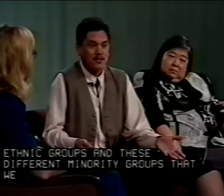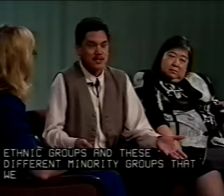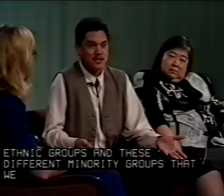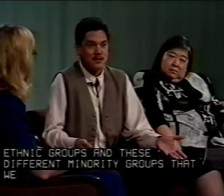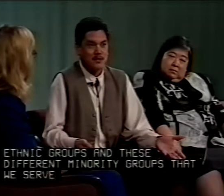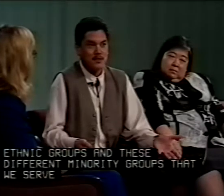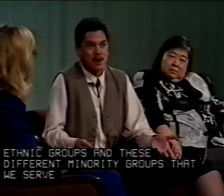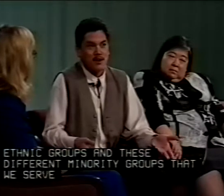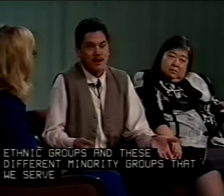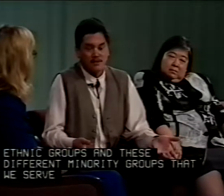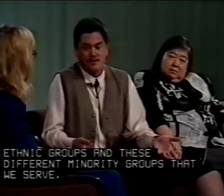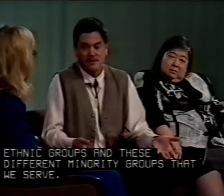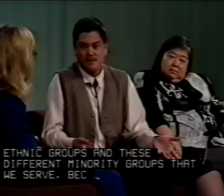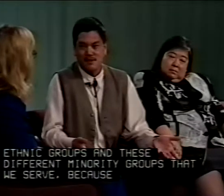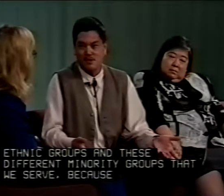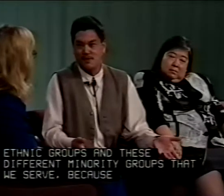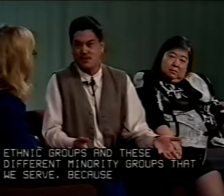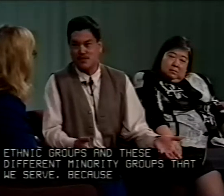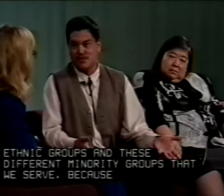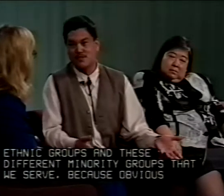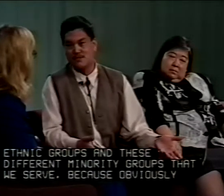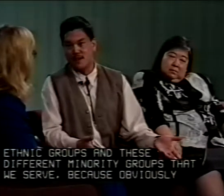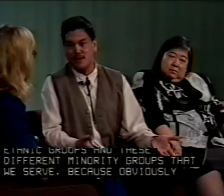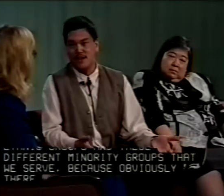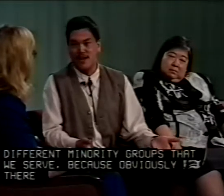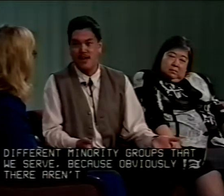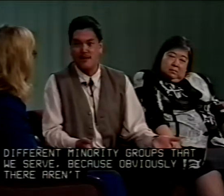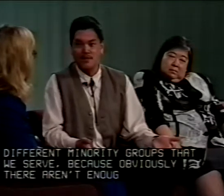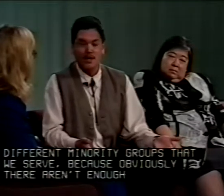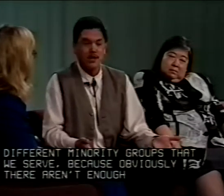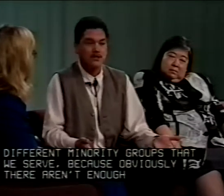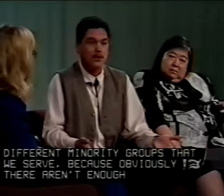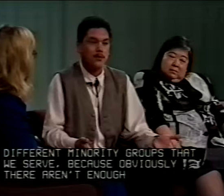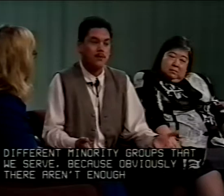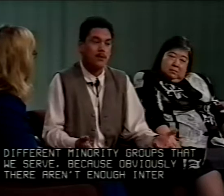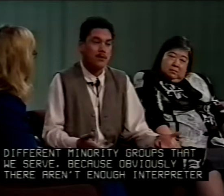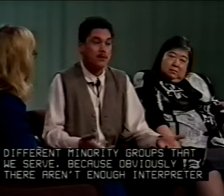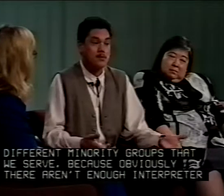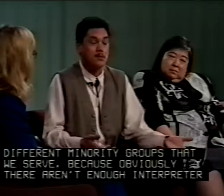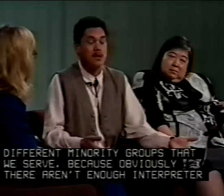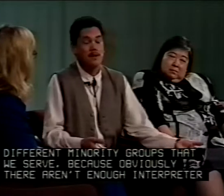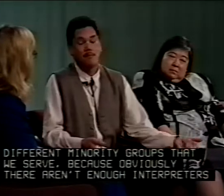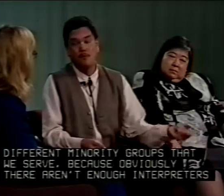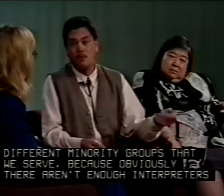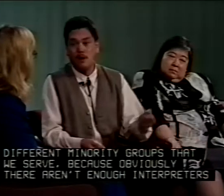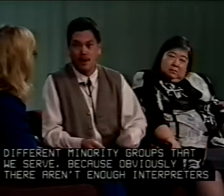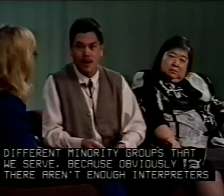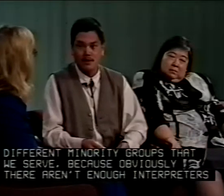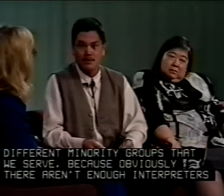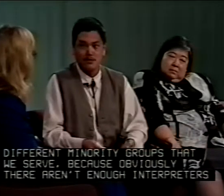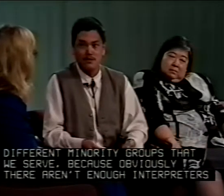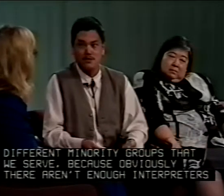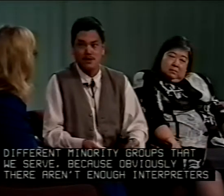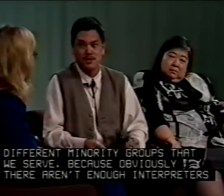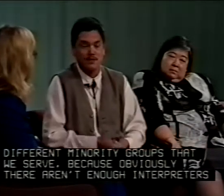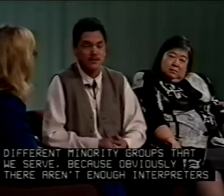obviously there aren't enough interpreters and translators of color right now. So what we do is we bring in people who are not interpreters and translators of